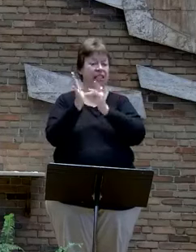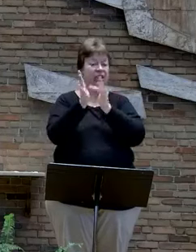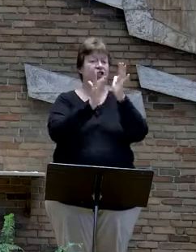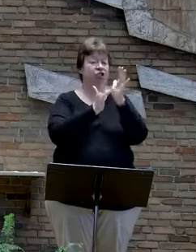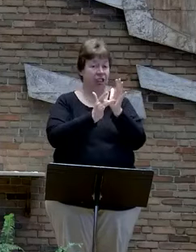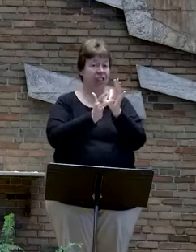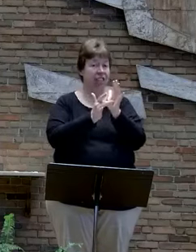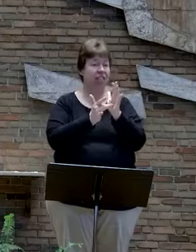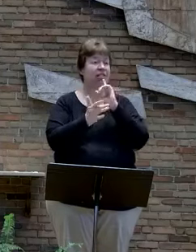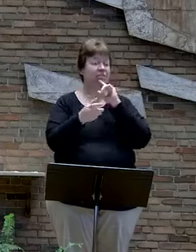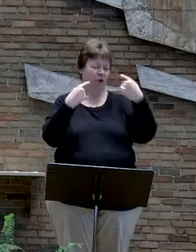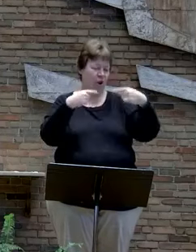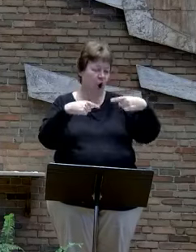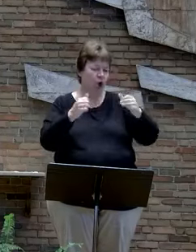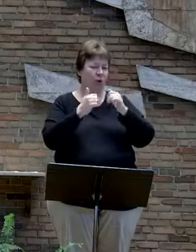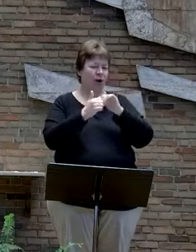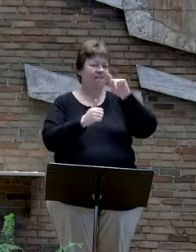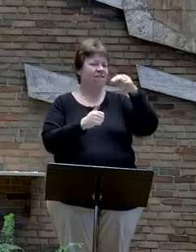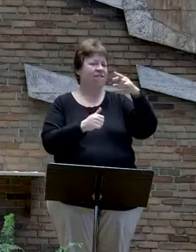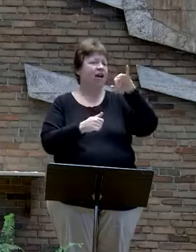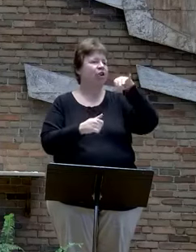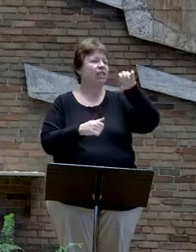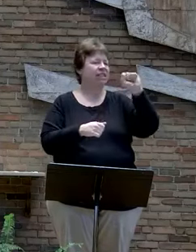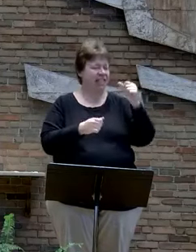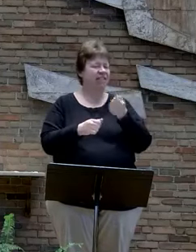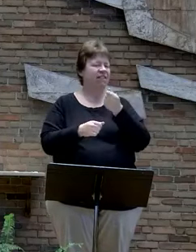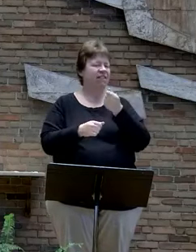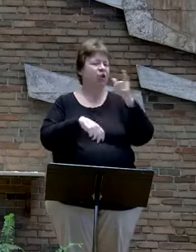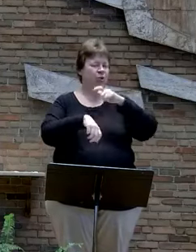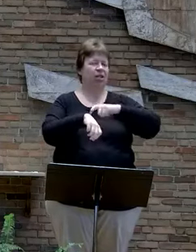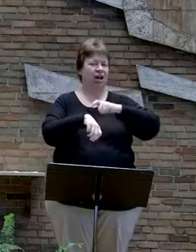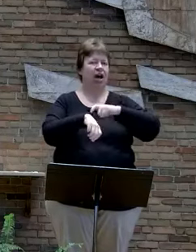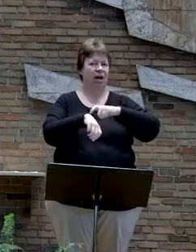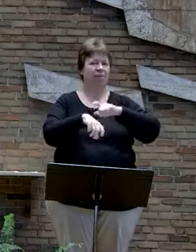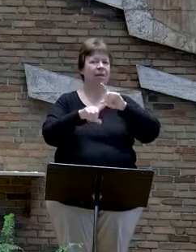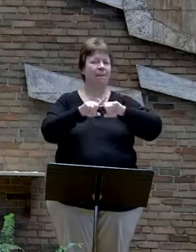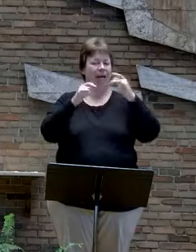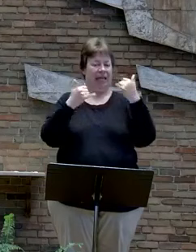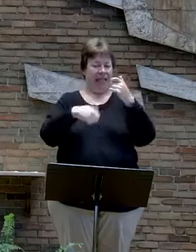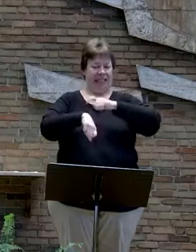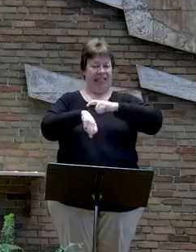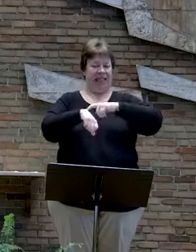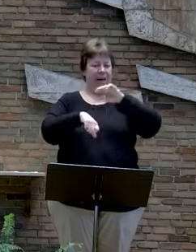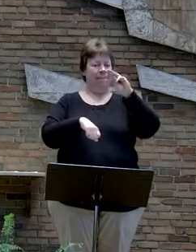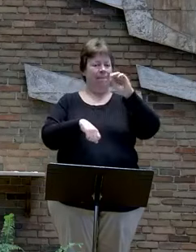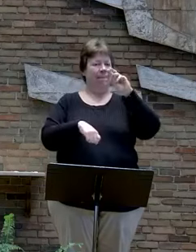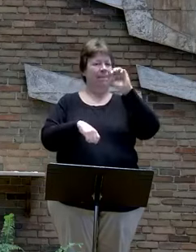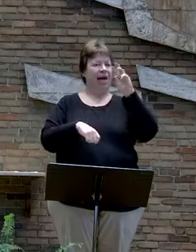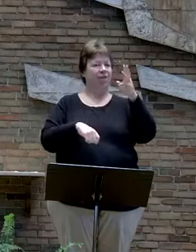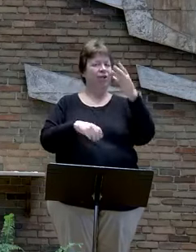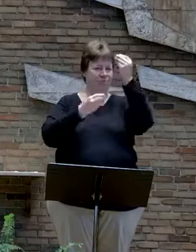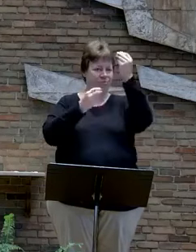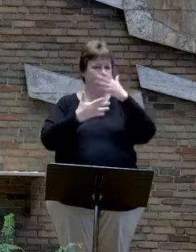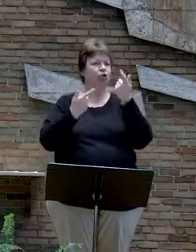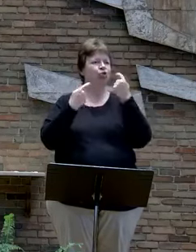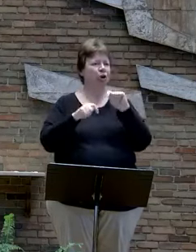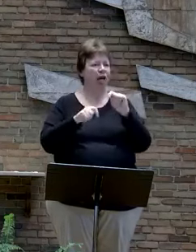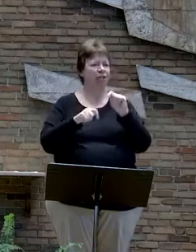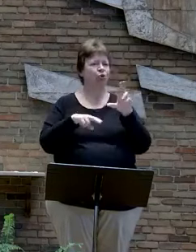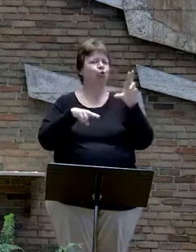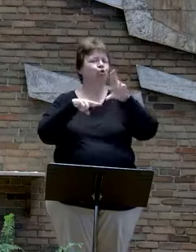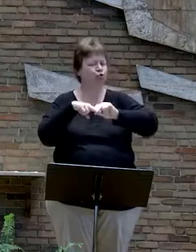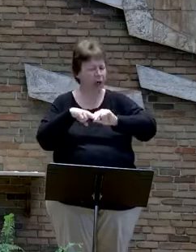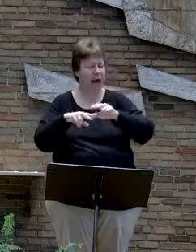been bantering with the Pharisees already quite a few times, but this time Matthew tells us they are trying to trap